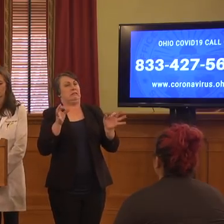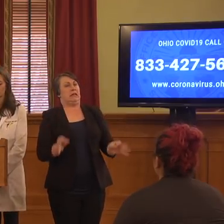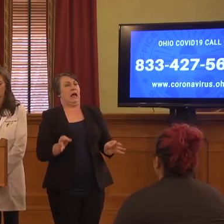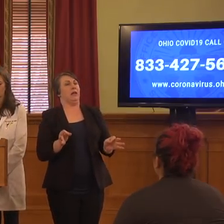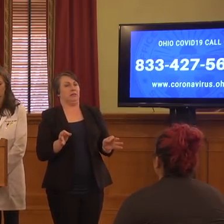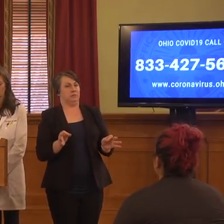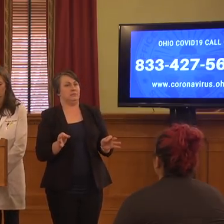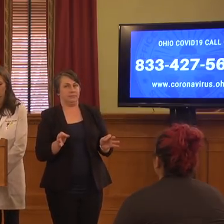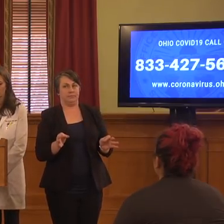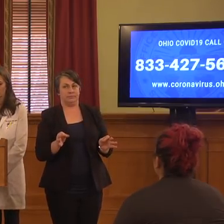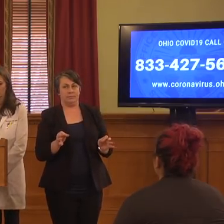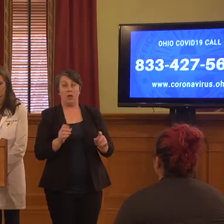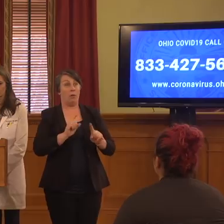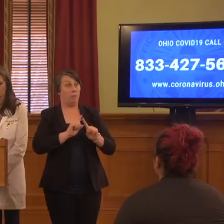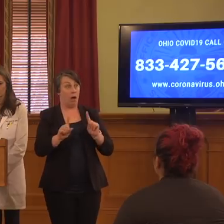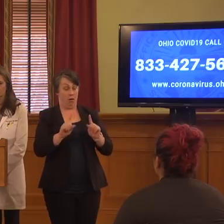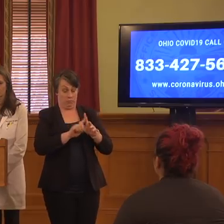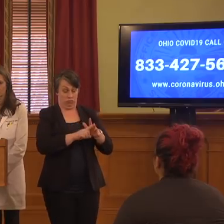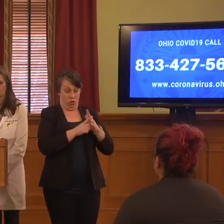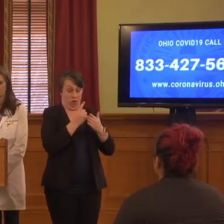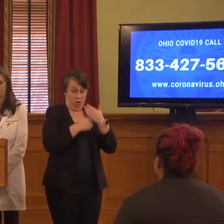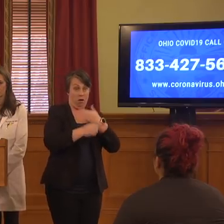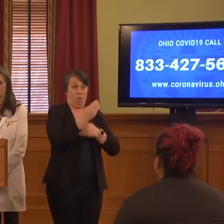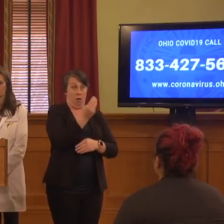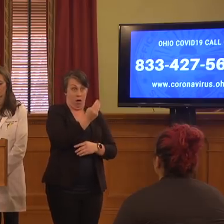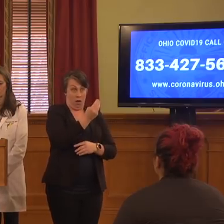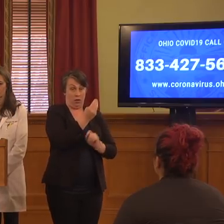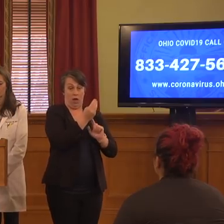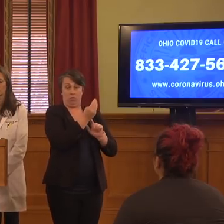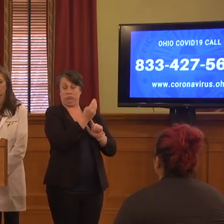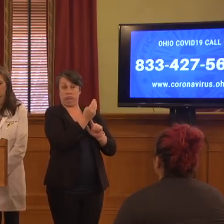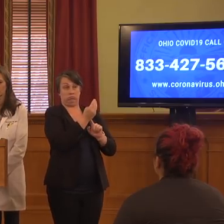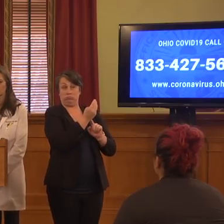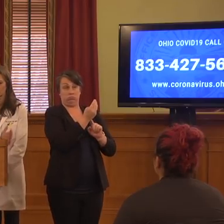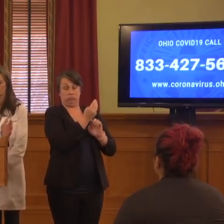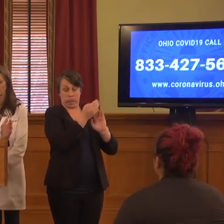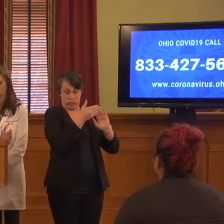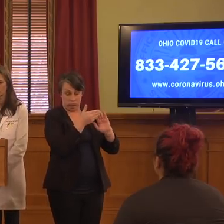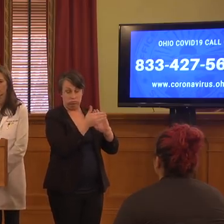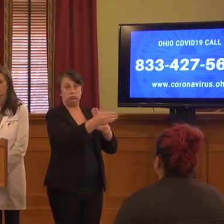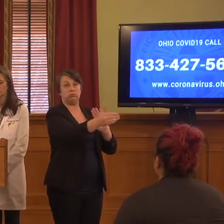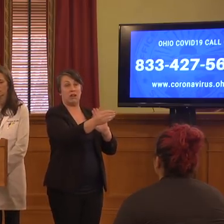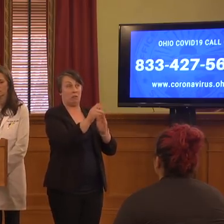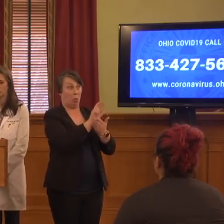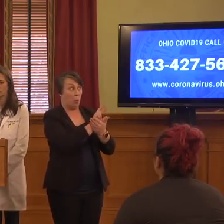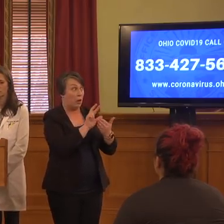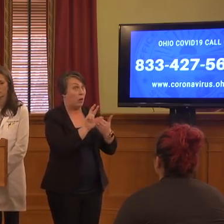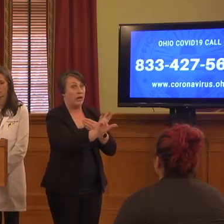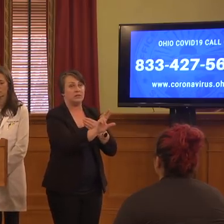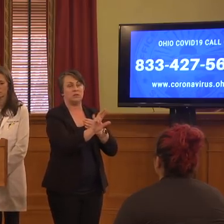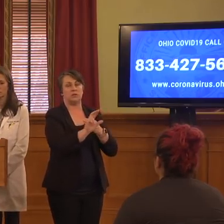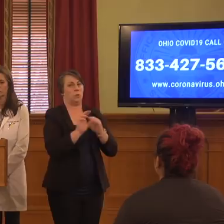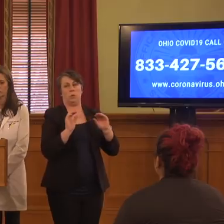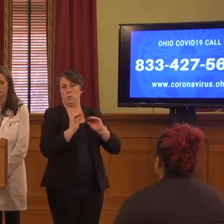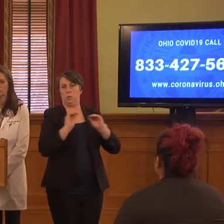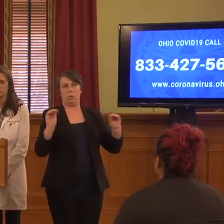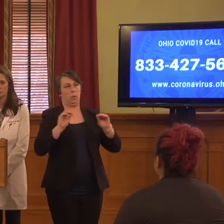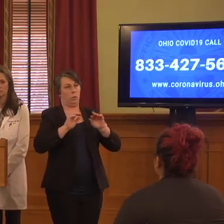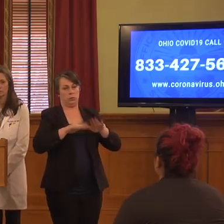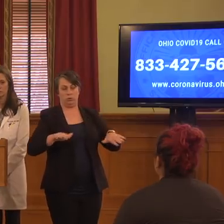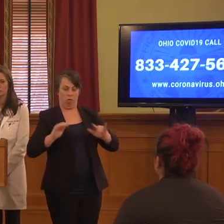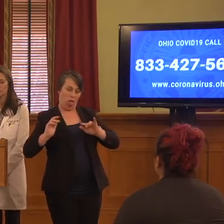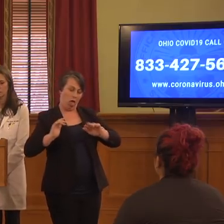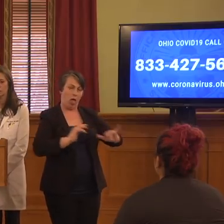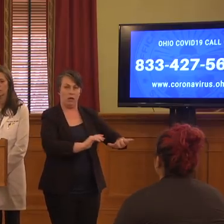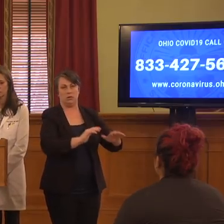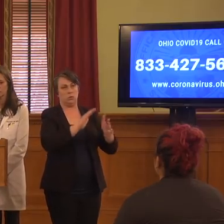we'll have no children in school from Monday at 3:30, close of school, and through April